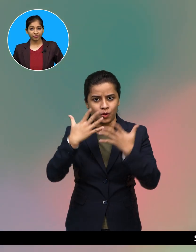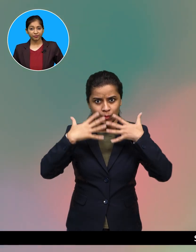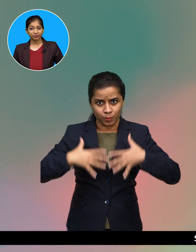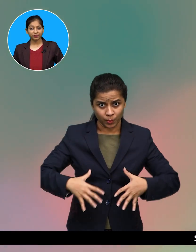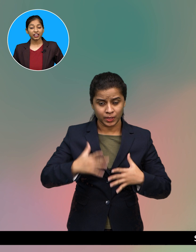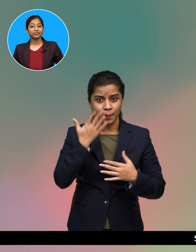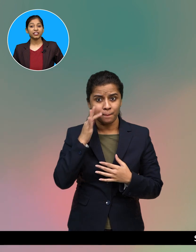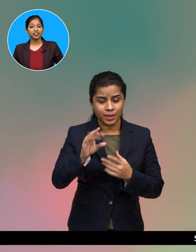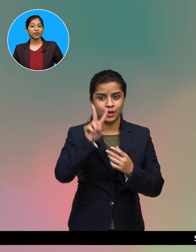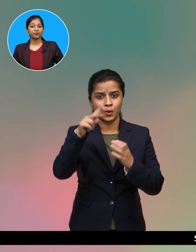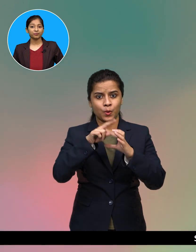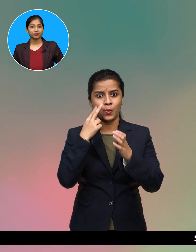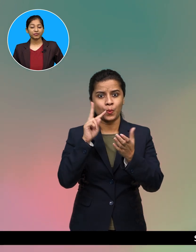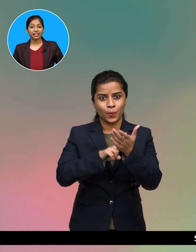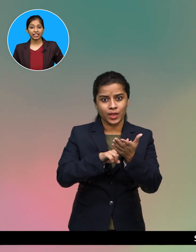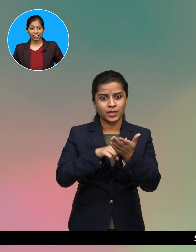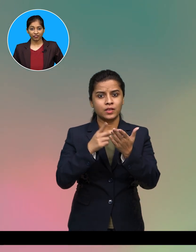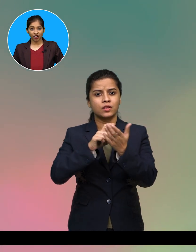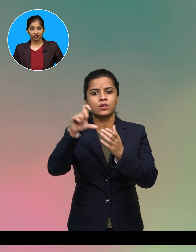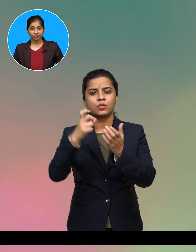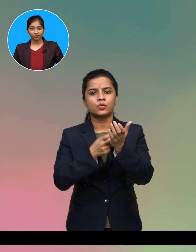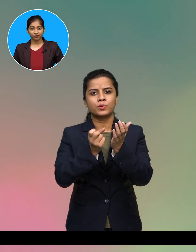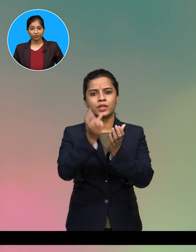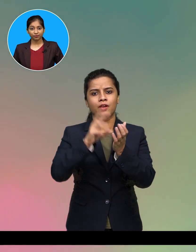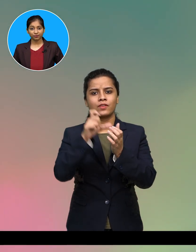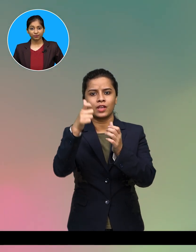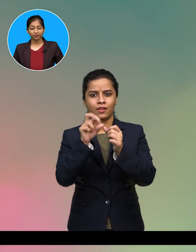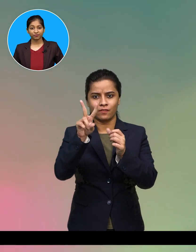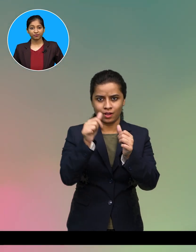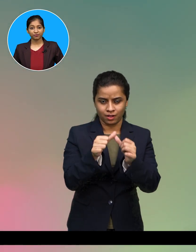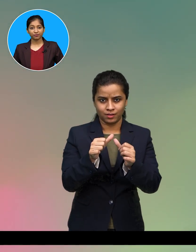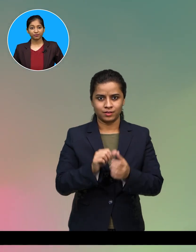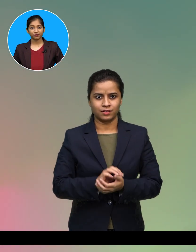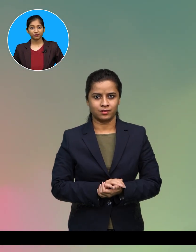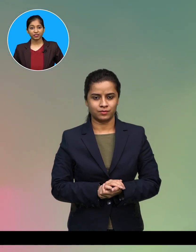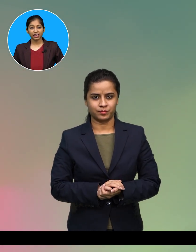superior vena cava,